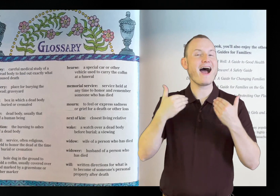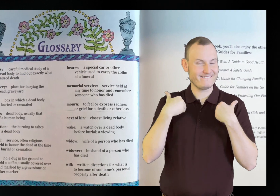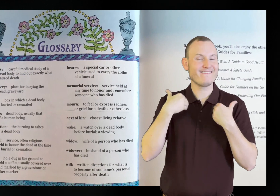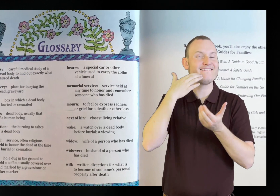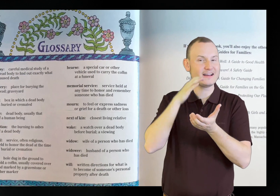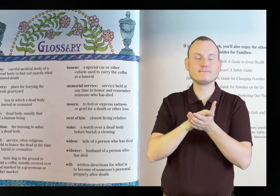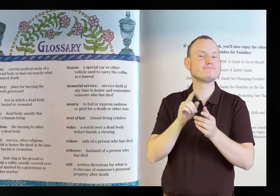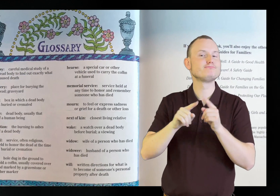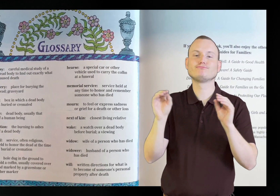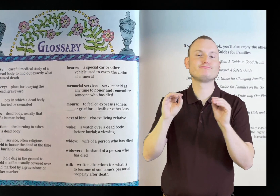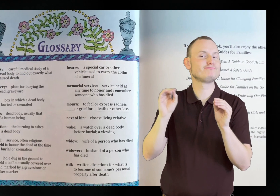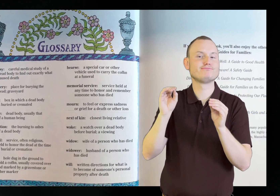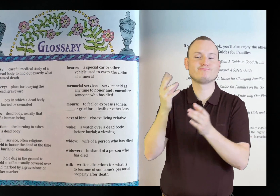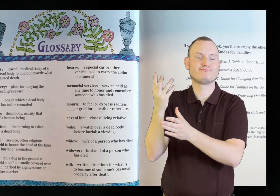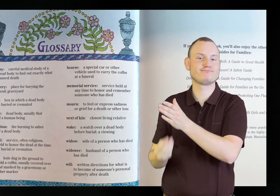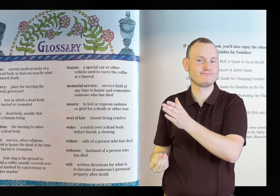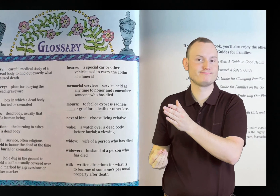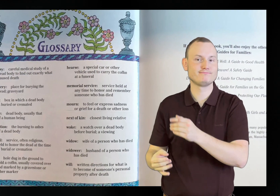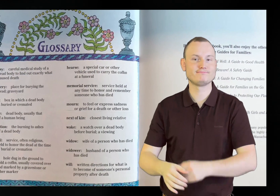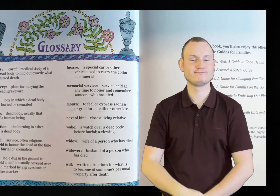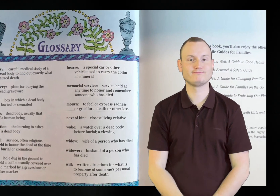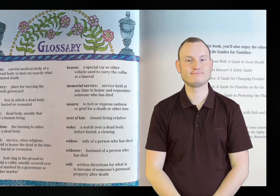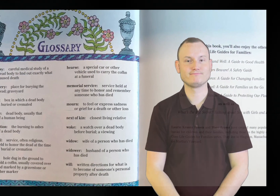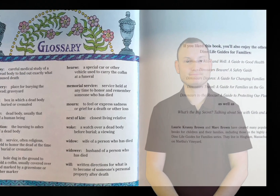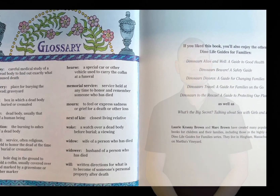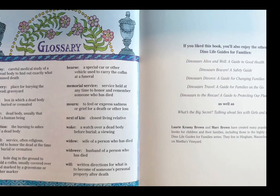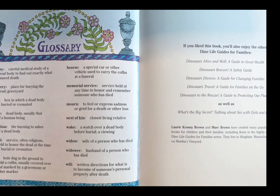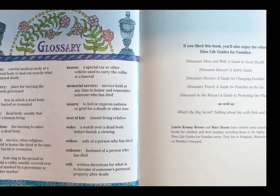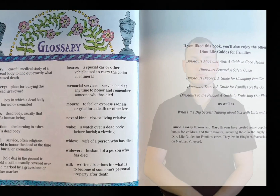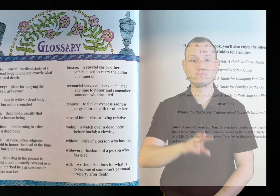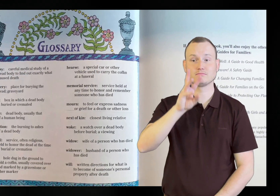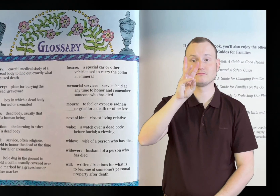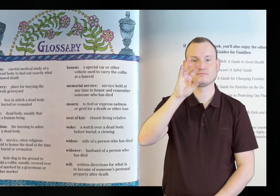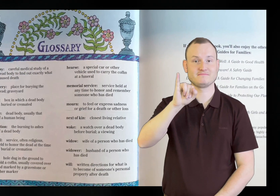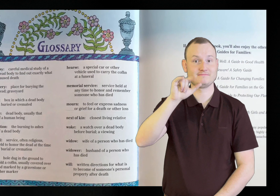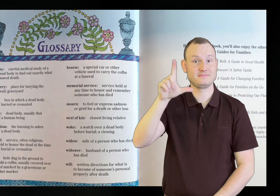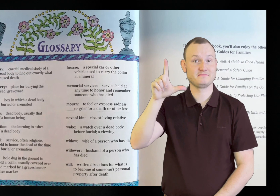Widower. Husband of a person who has died.